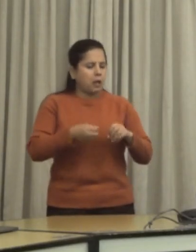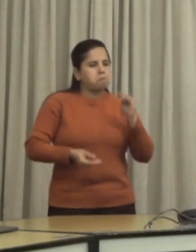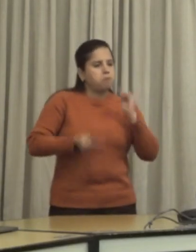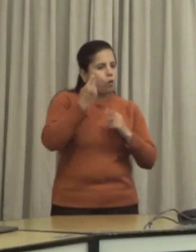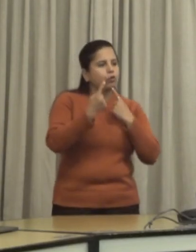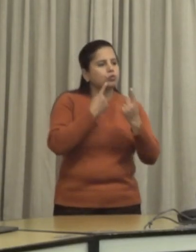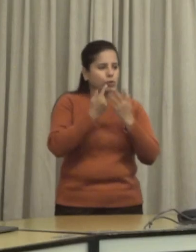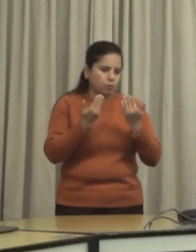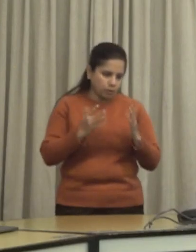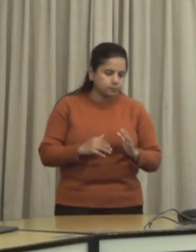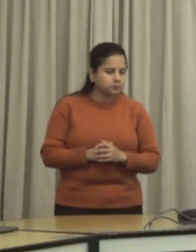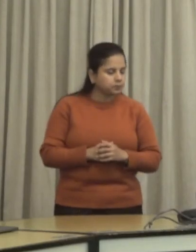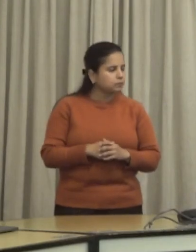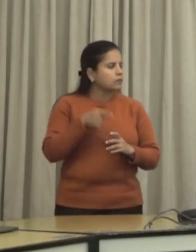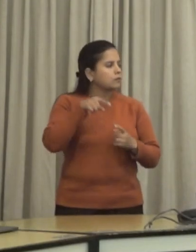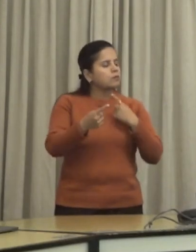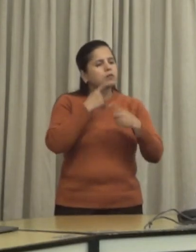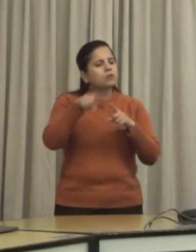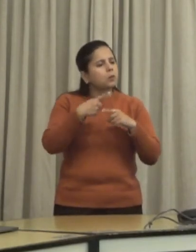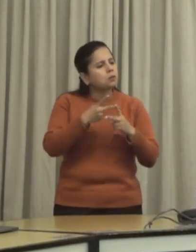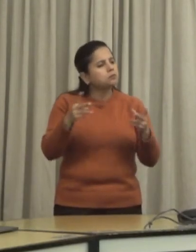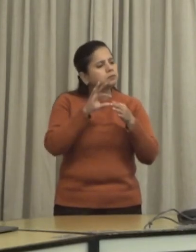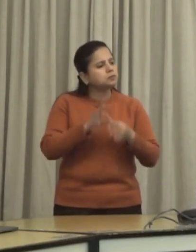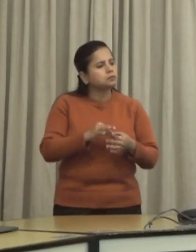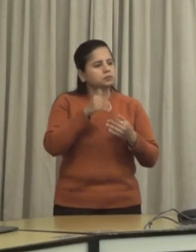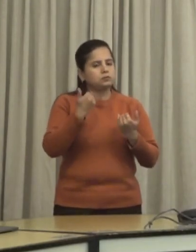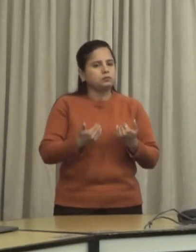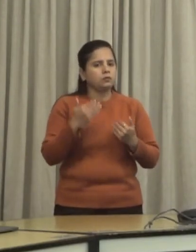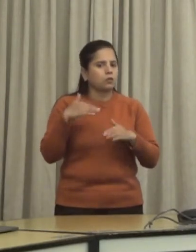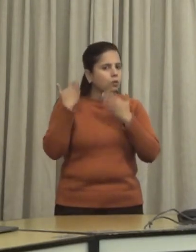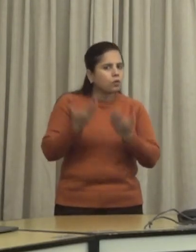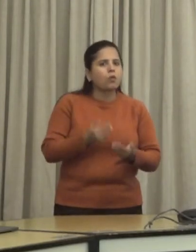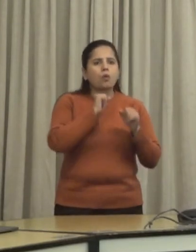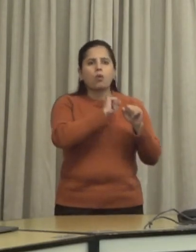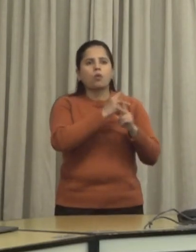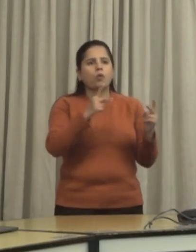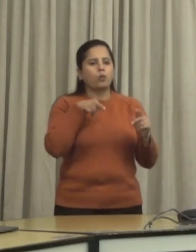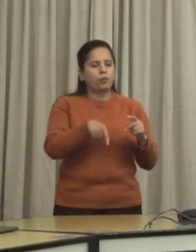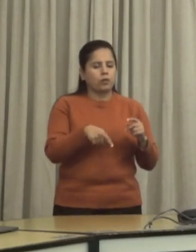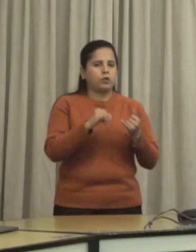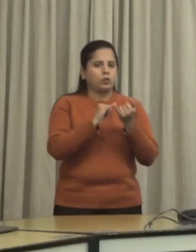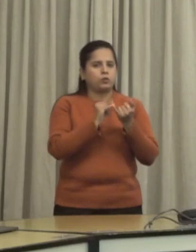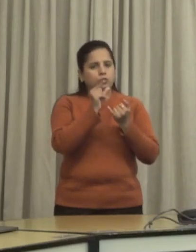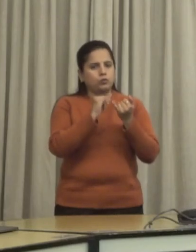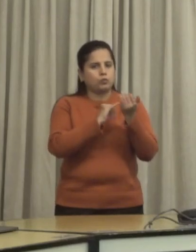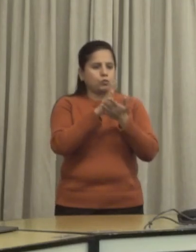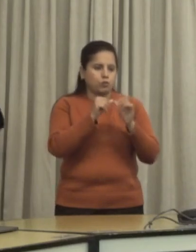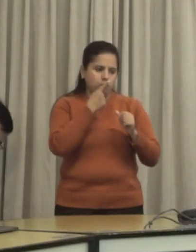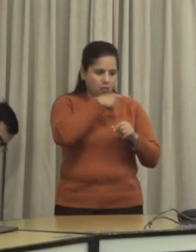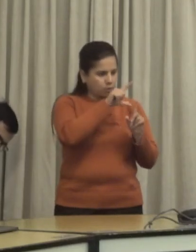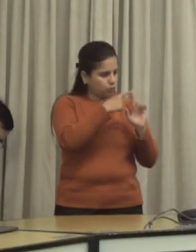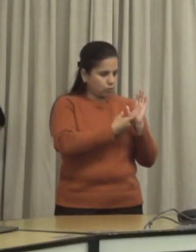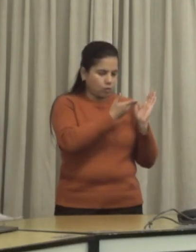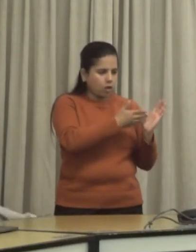about. So, speaking about the kind of journey that we've had, Dr. Sushma,